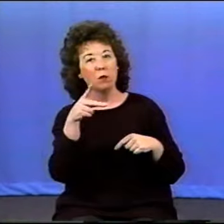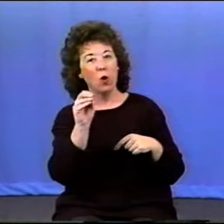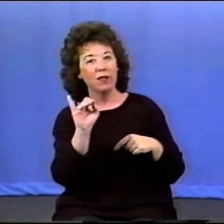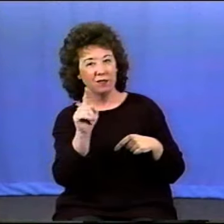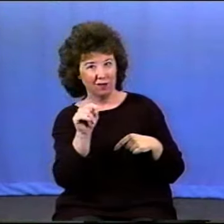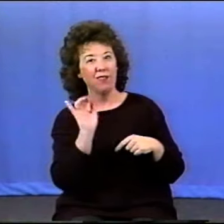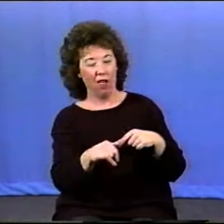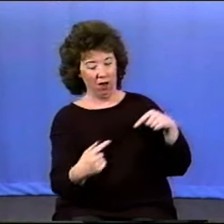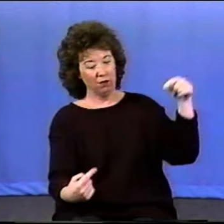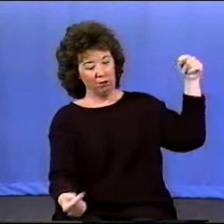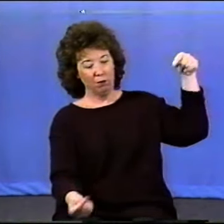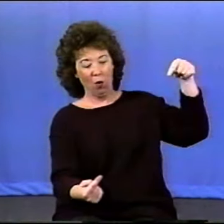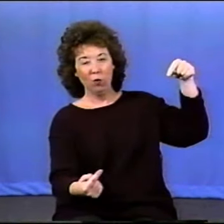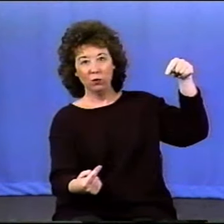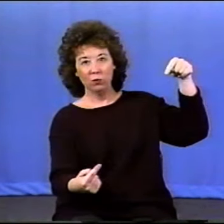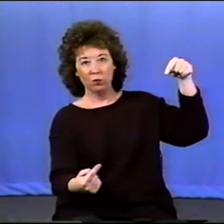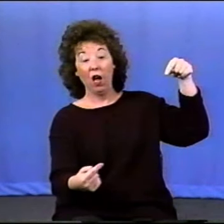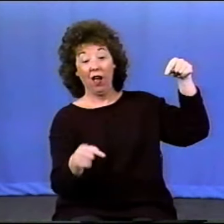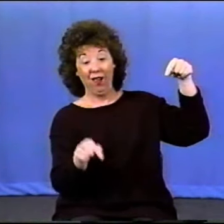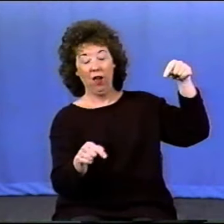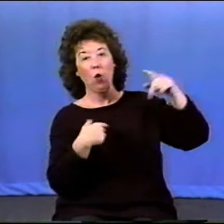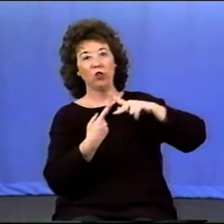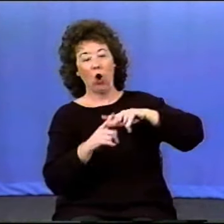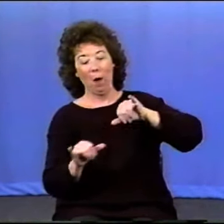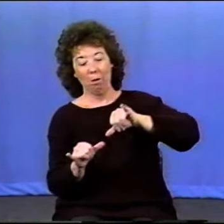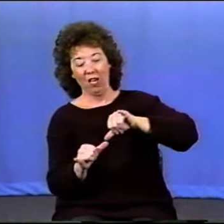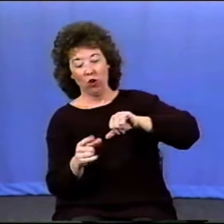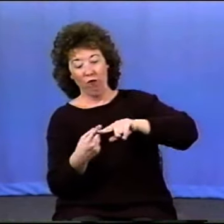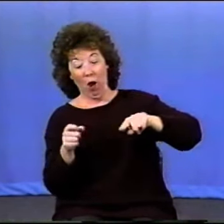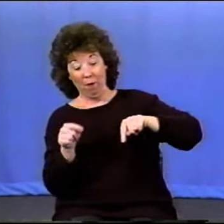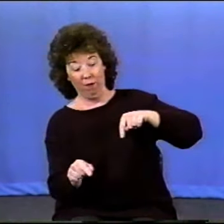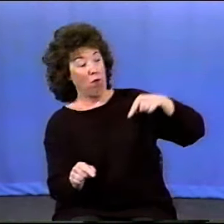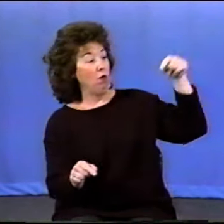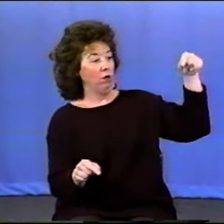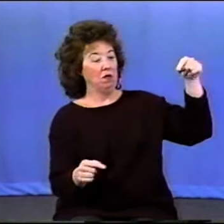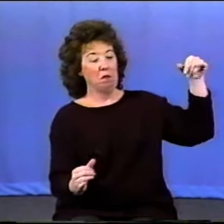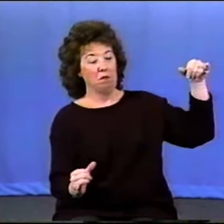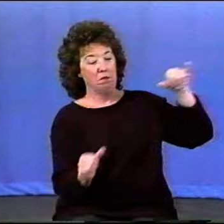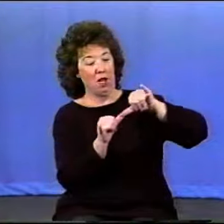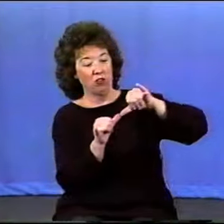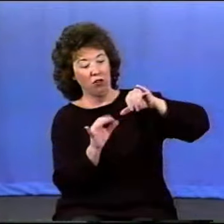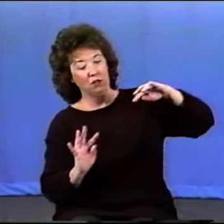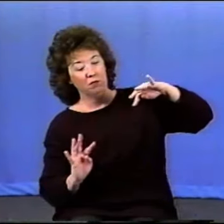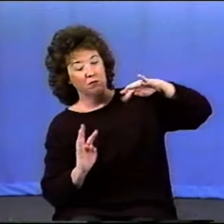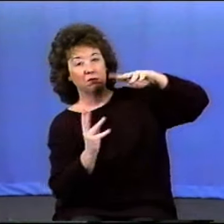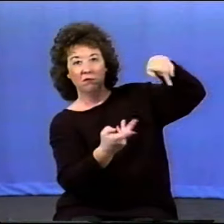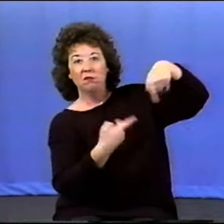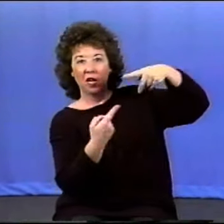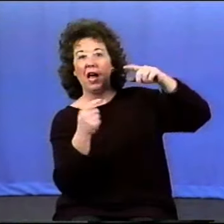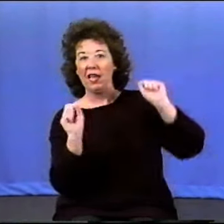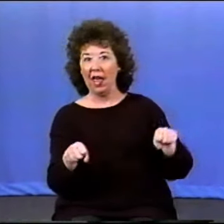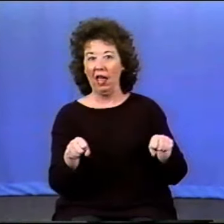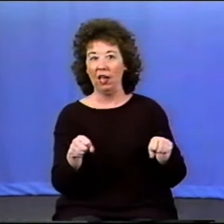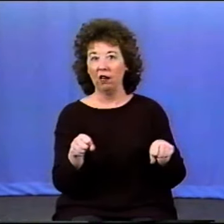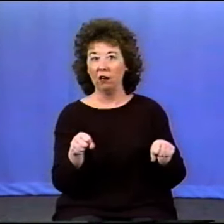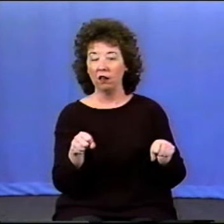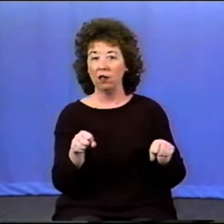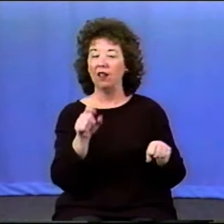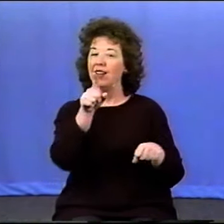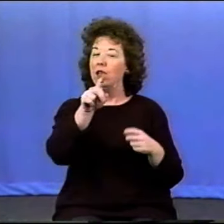for measuring from to locate things on the Earth's surface. Now the problem with the poles, of course, is that they're kind of